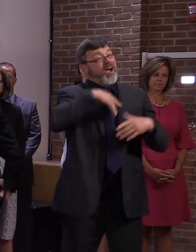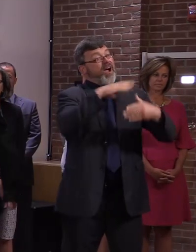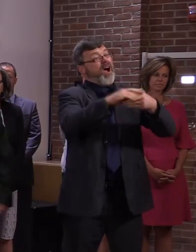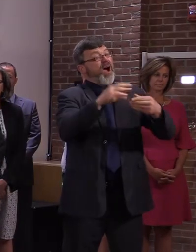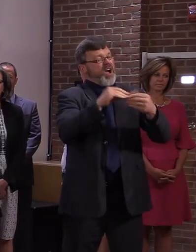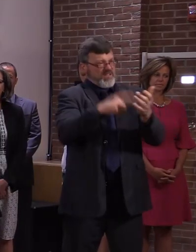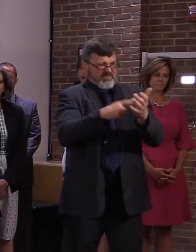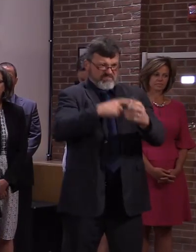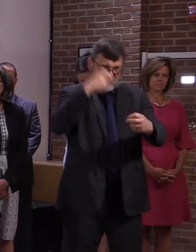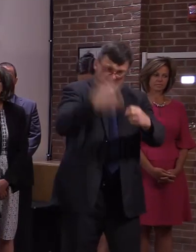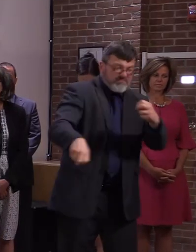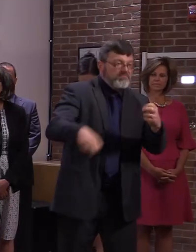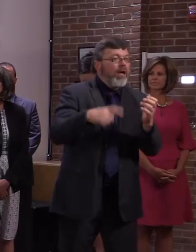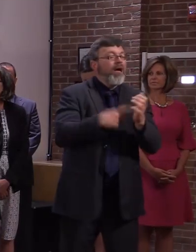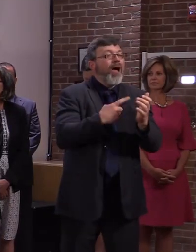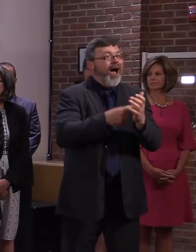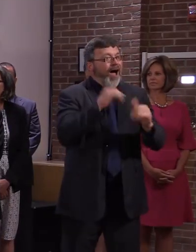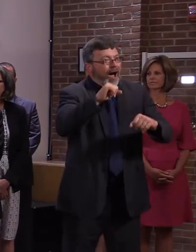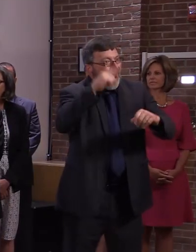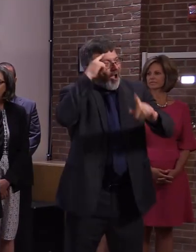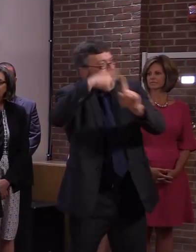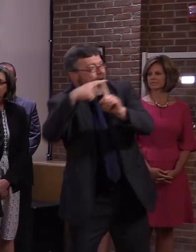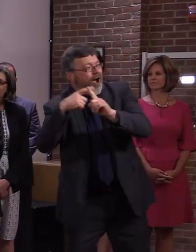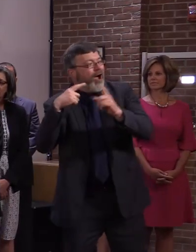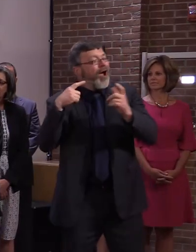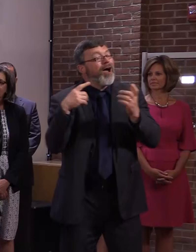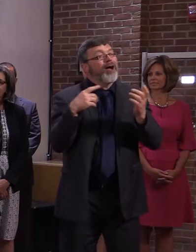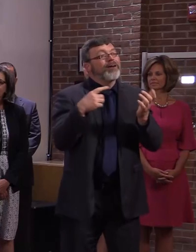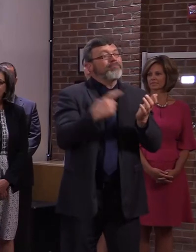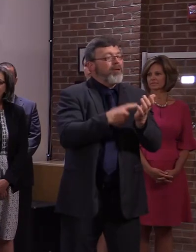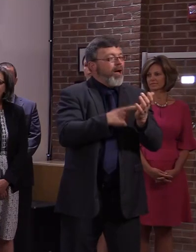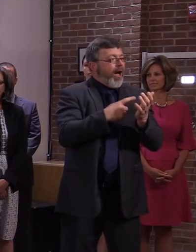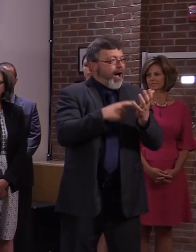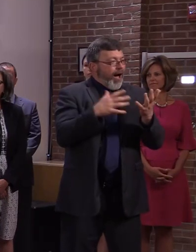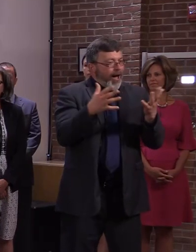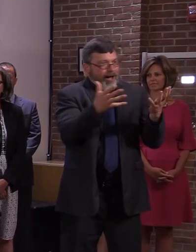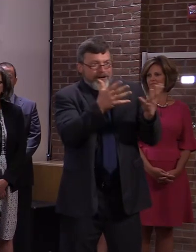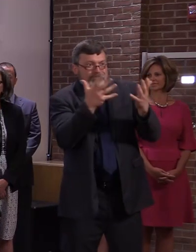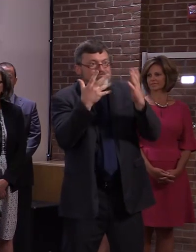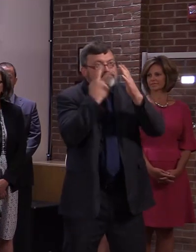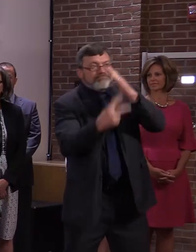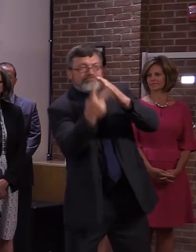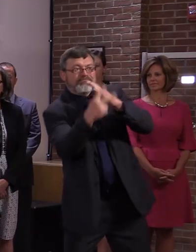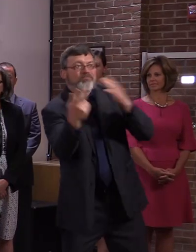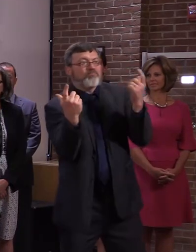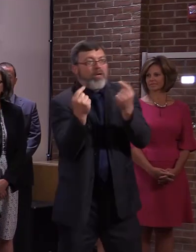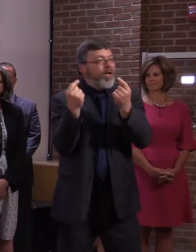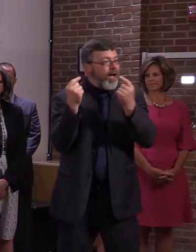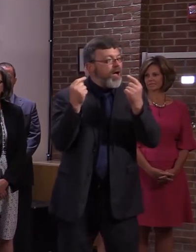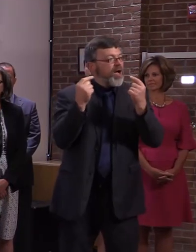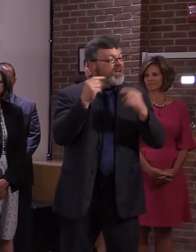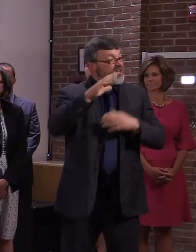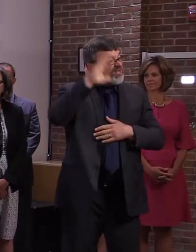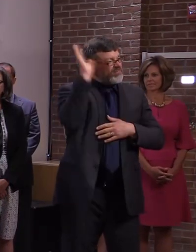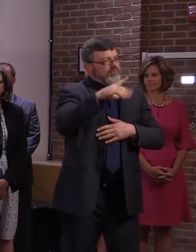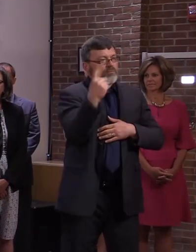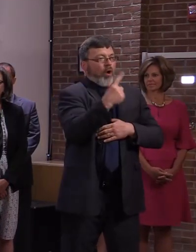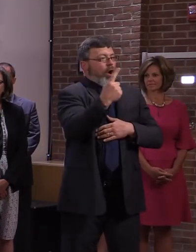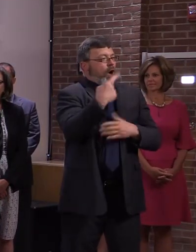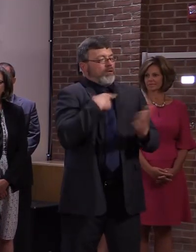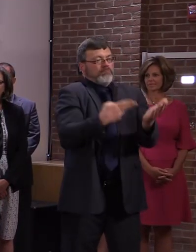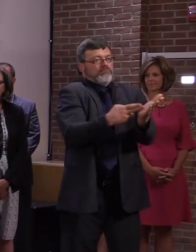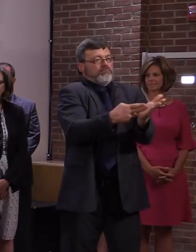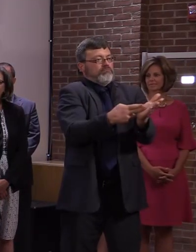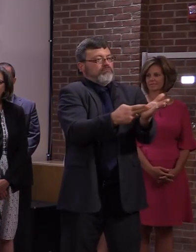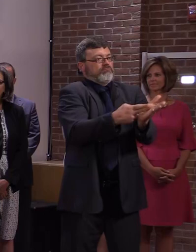others offering reason for hope and confidence in brighter days ahead, and always telling you what